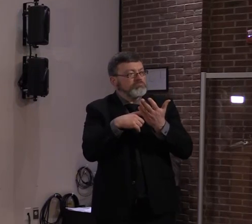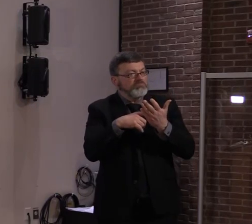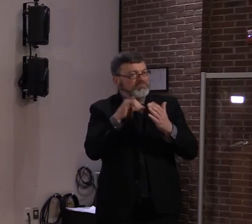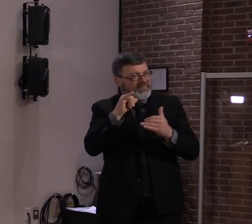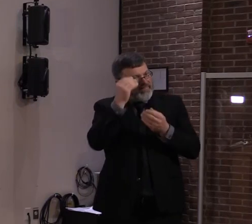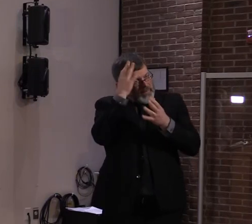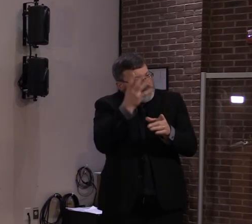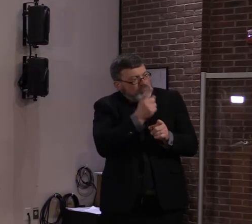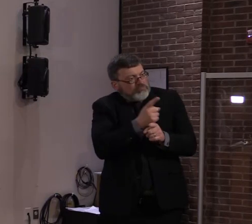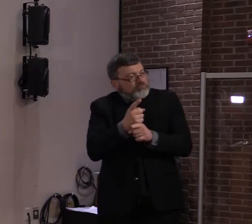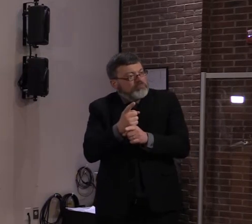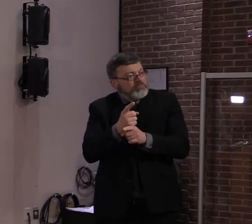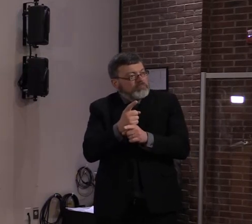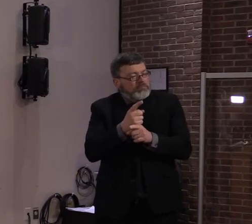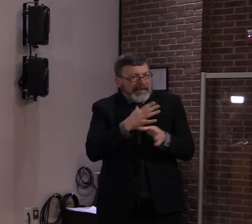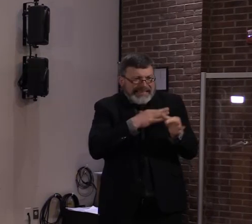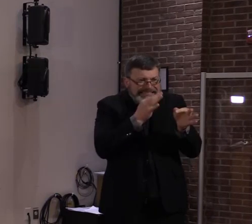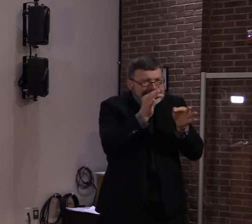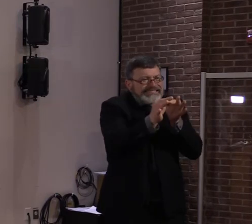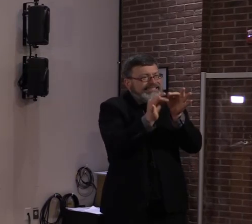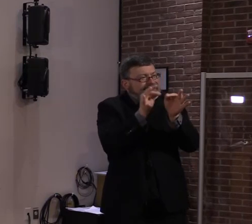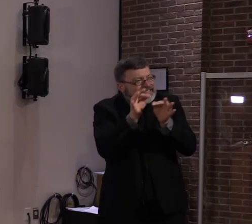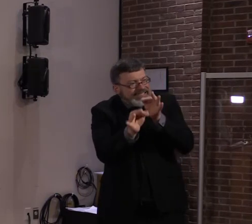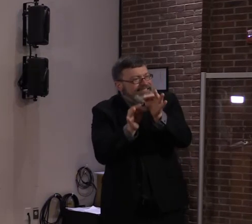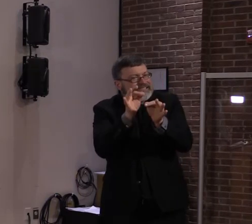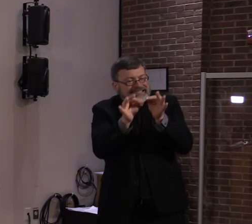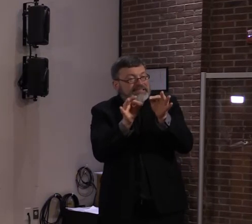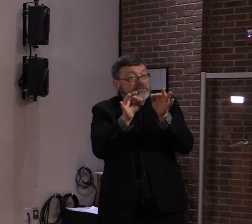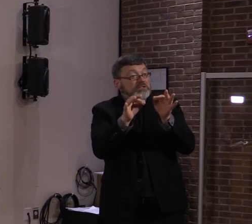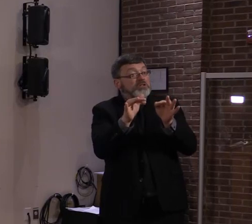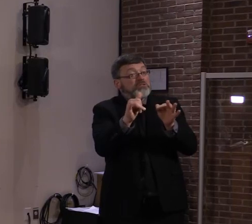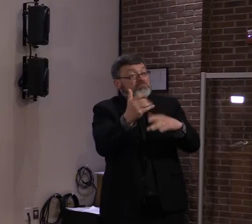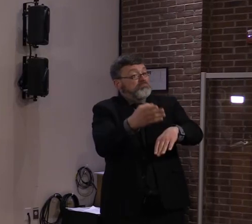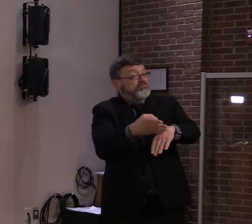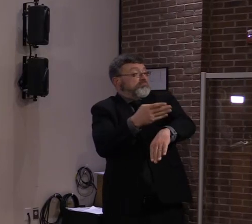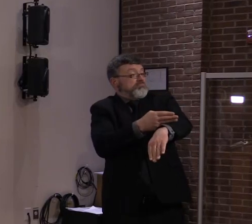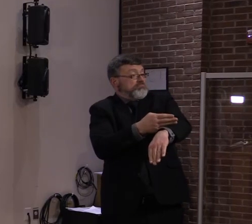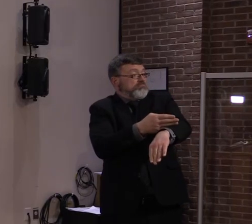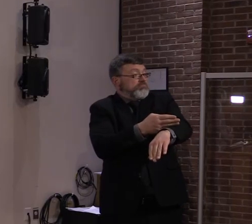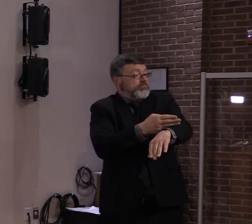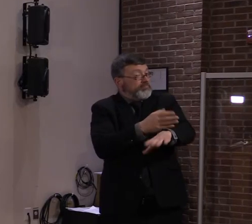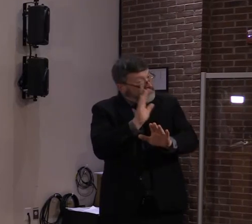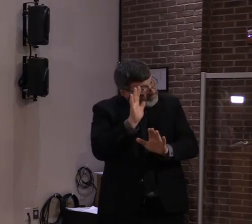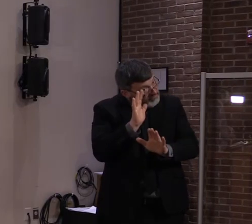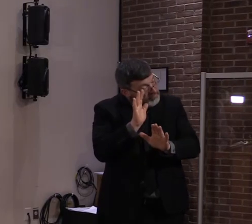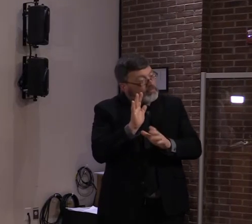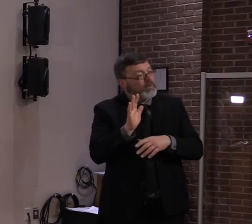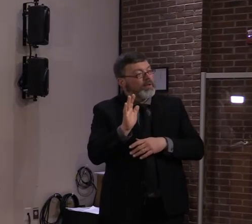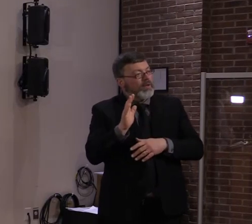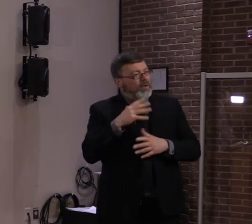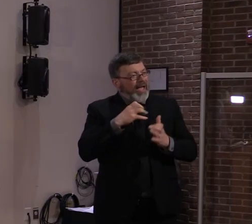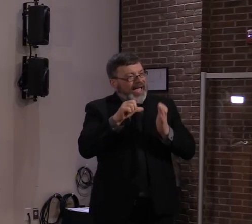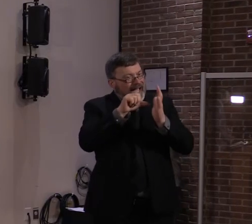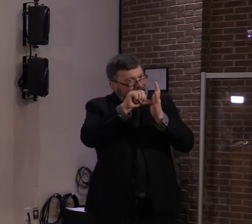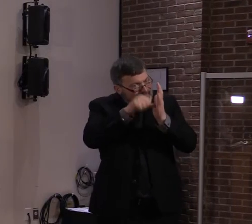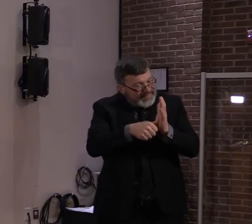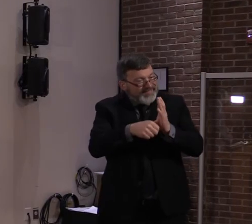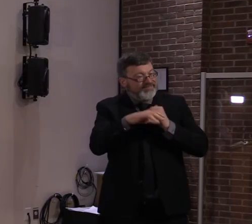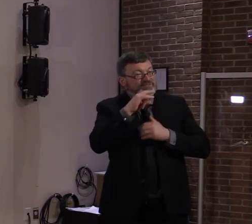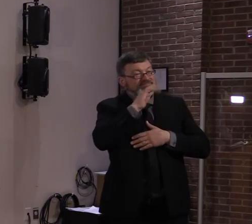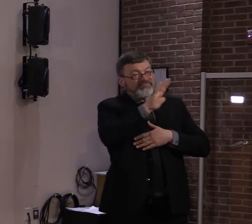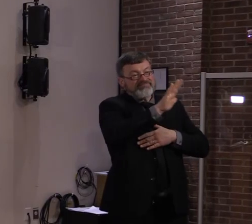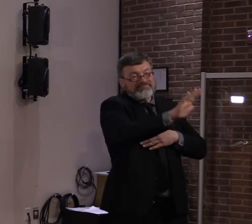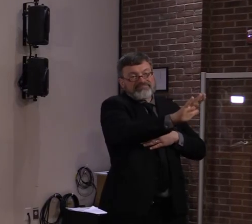So again, it becomes a very individualized thing, but it can be very, very effective.